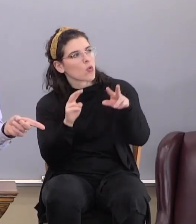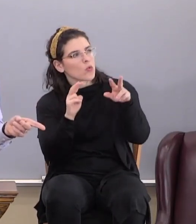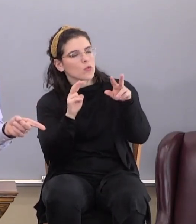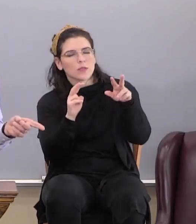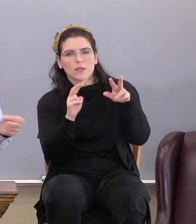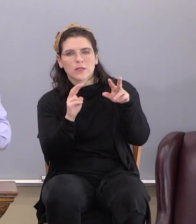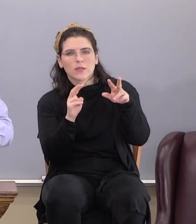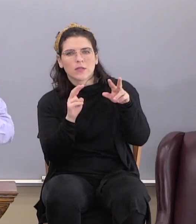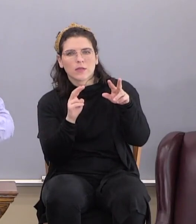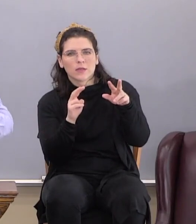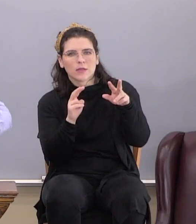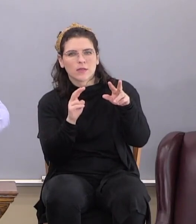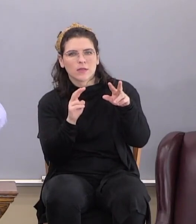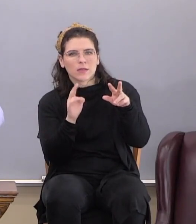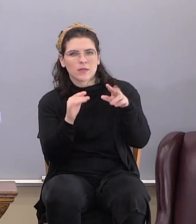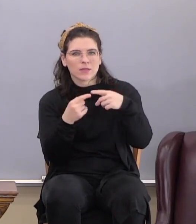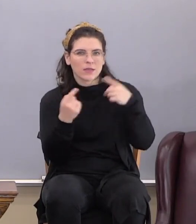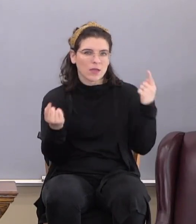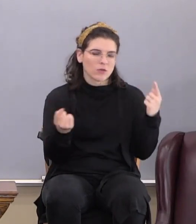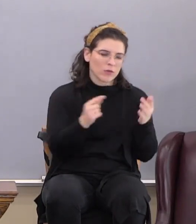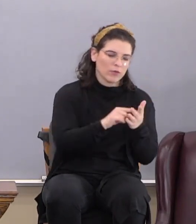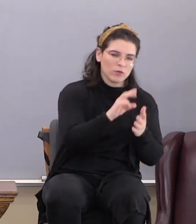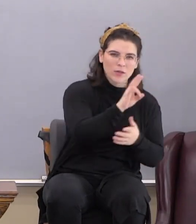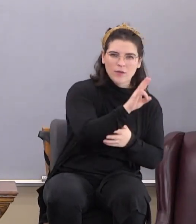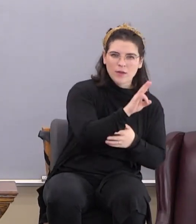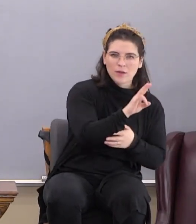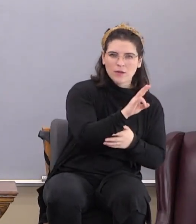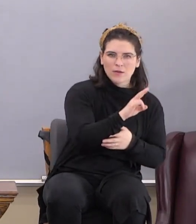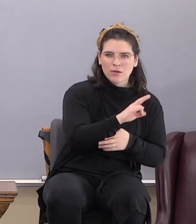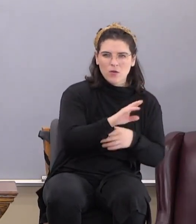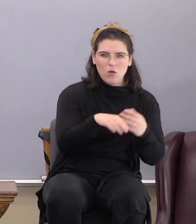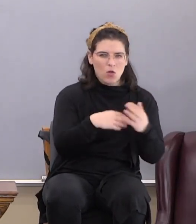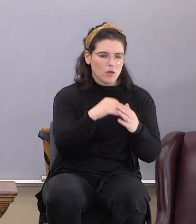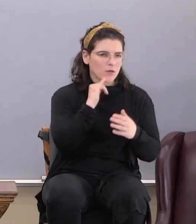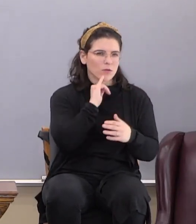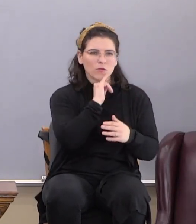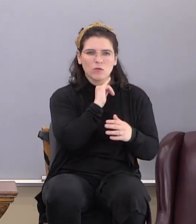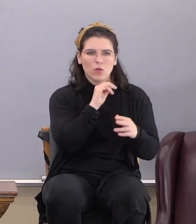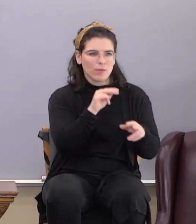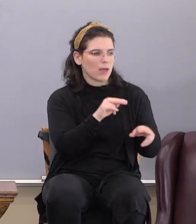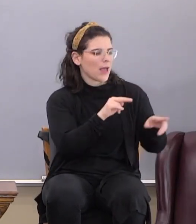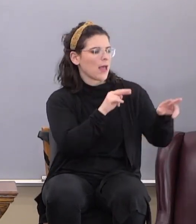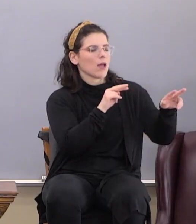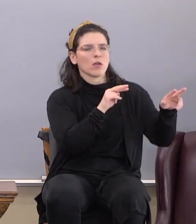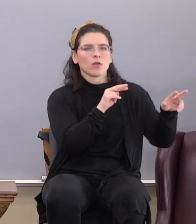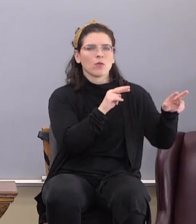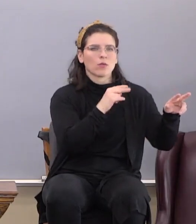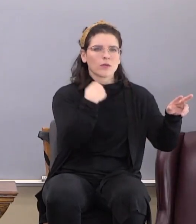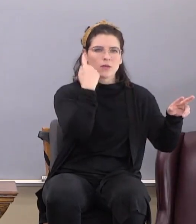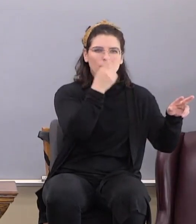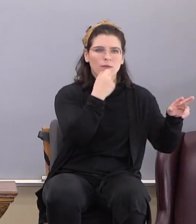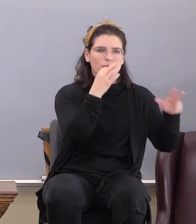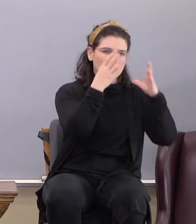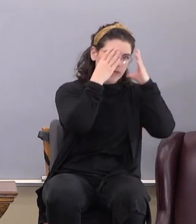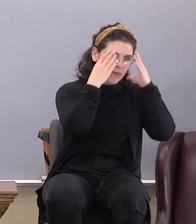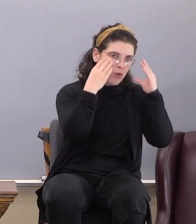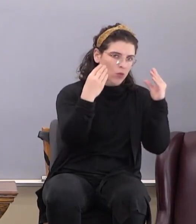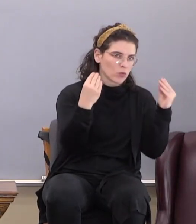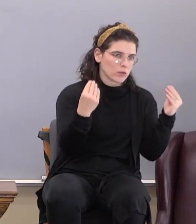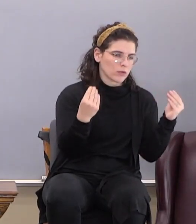beholding, you see, that's in contrast to verse 7, right? All Israel beheld was the face of